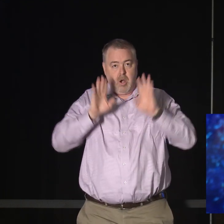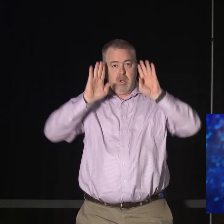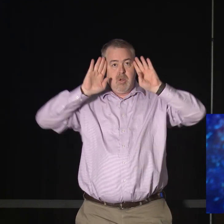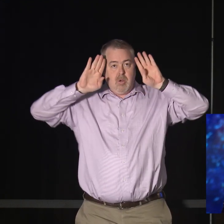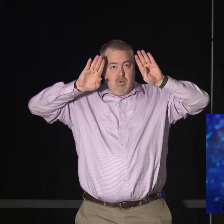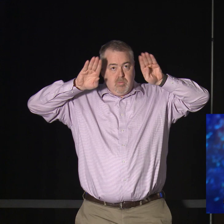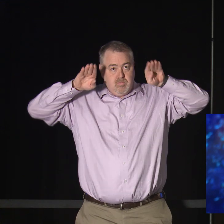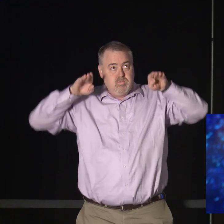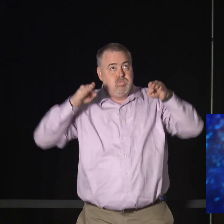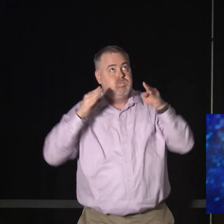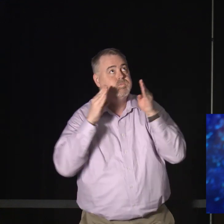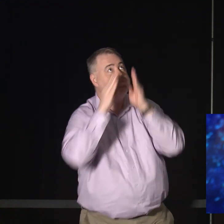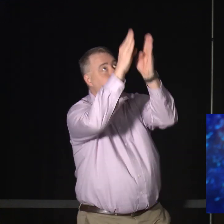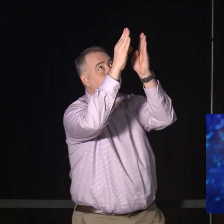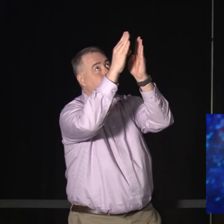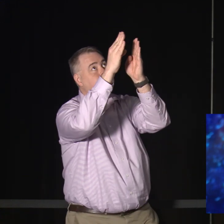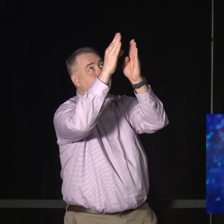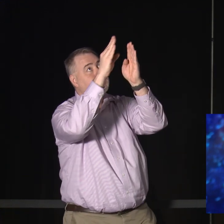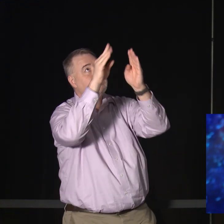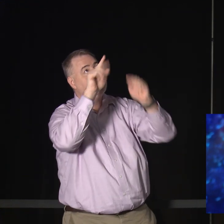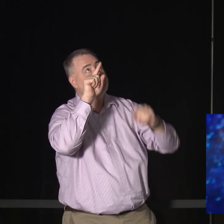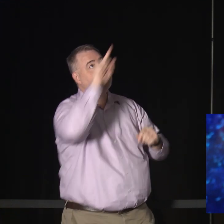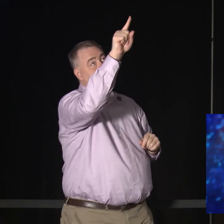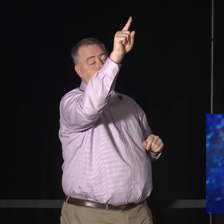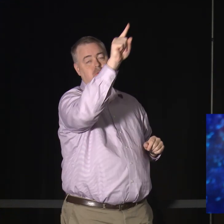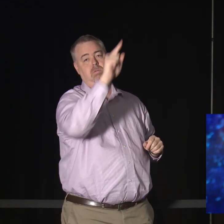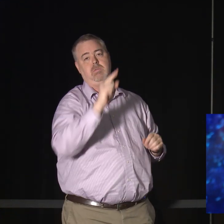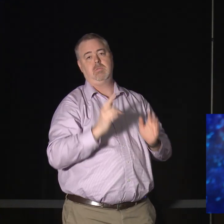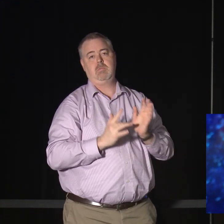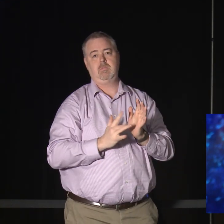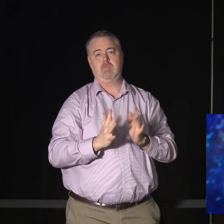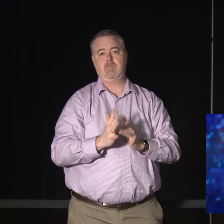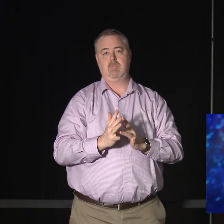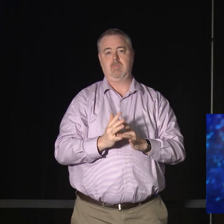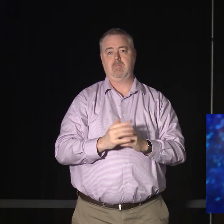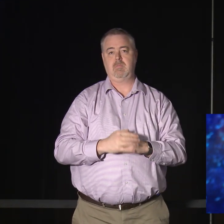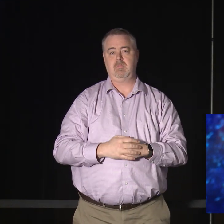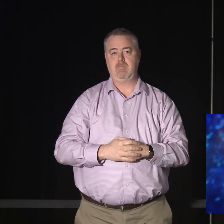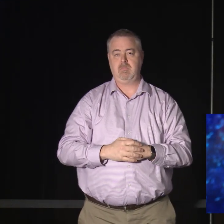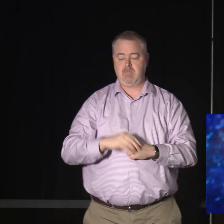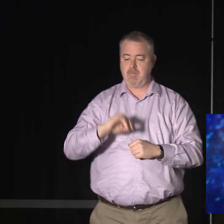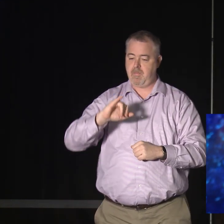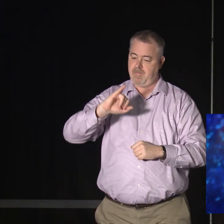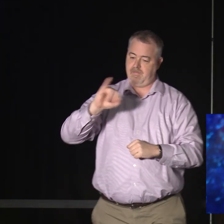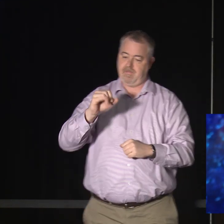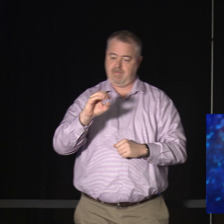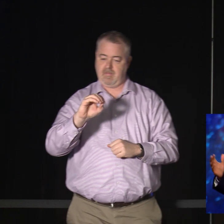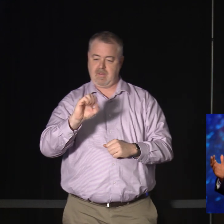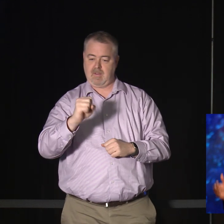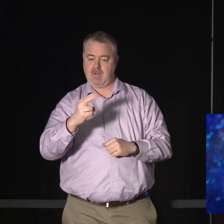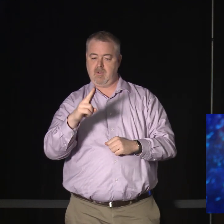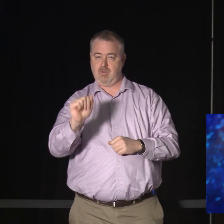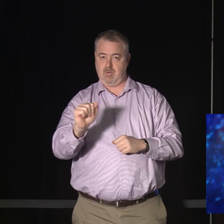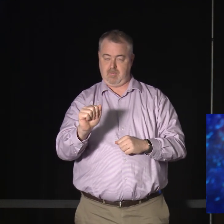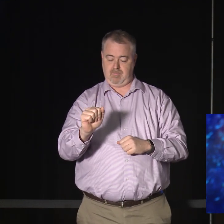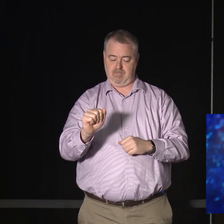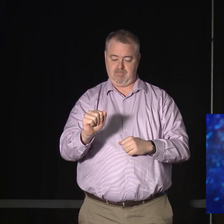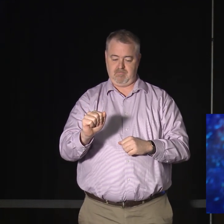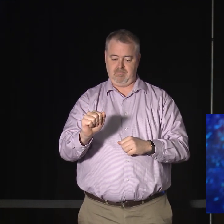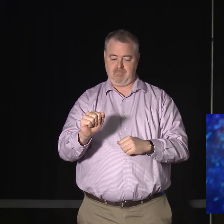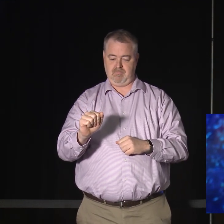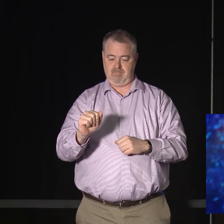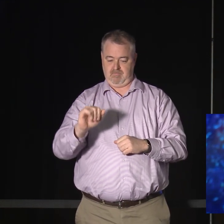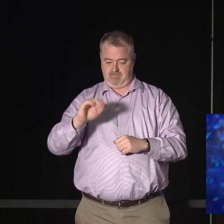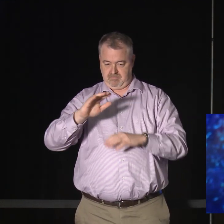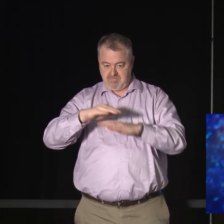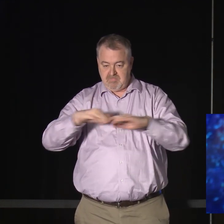Joshua and the children of Israel have entered